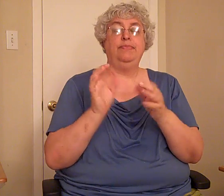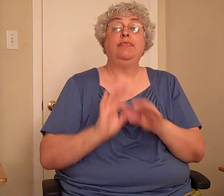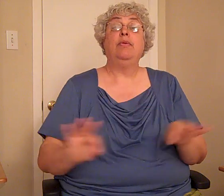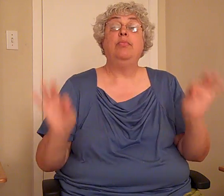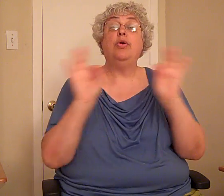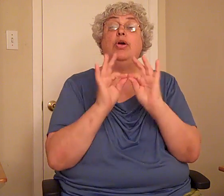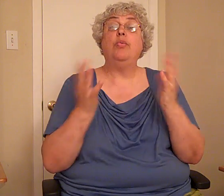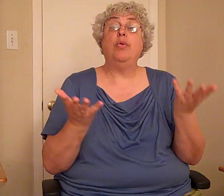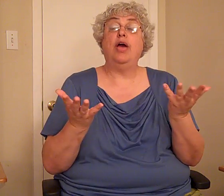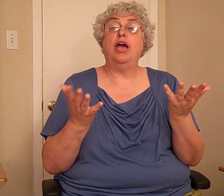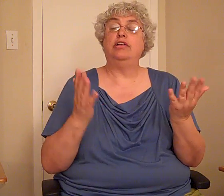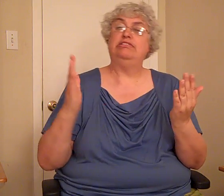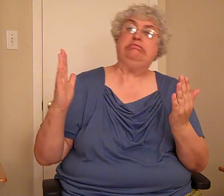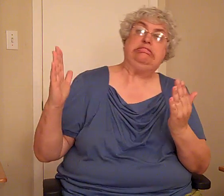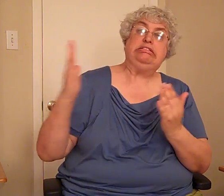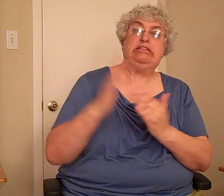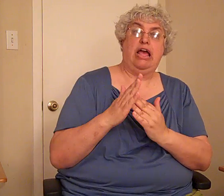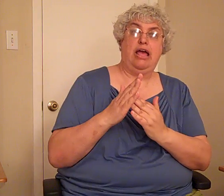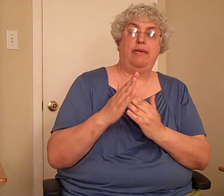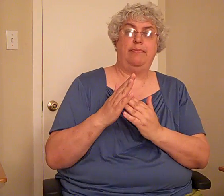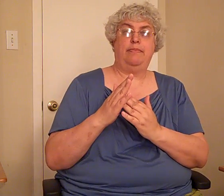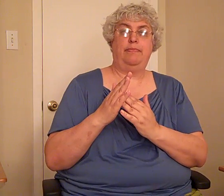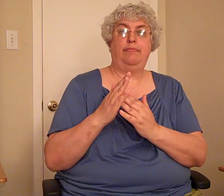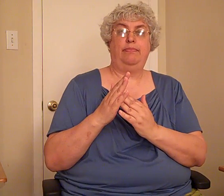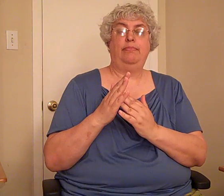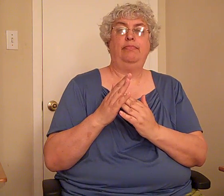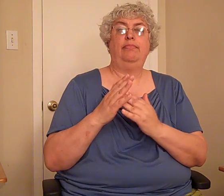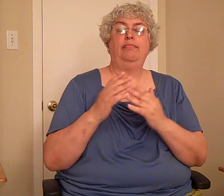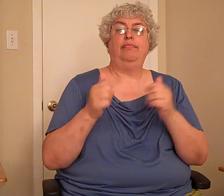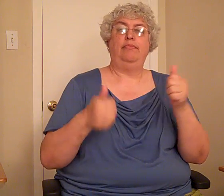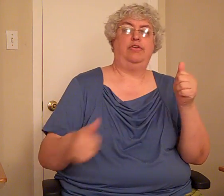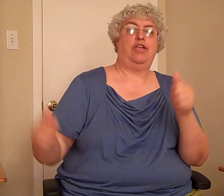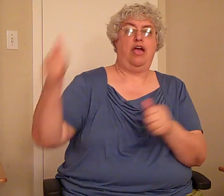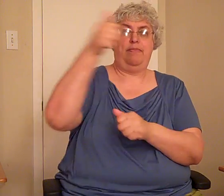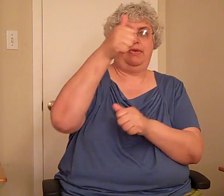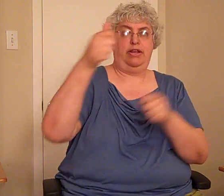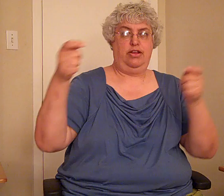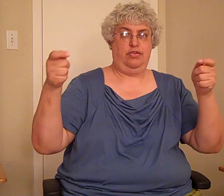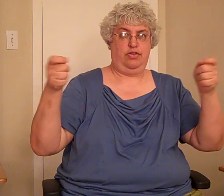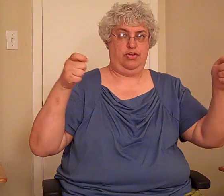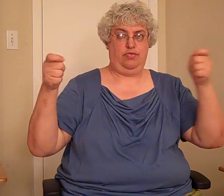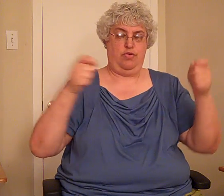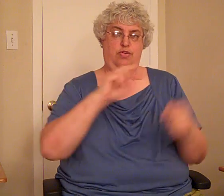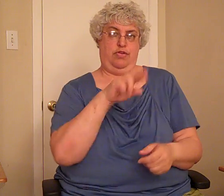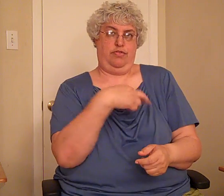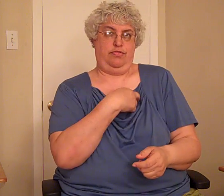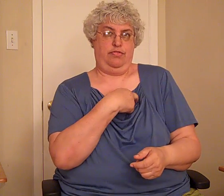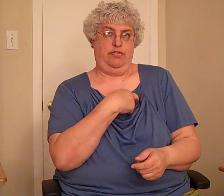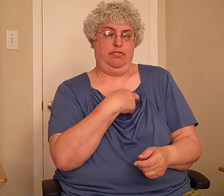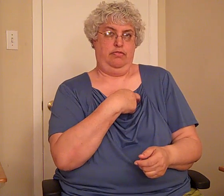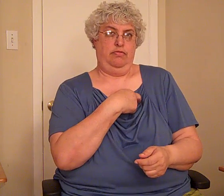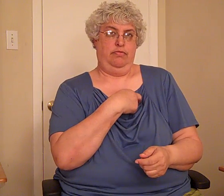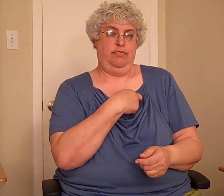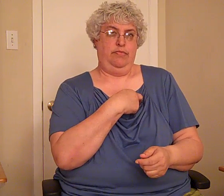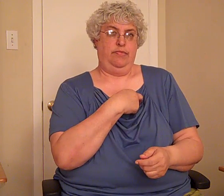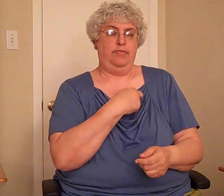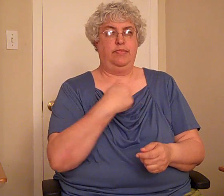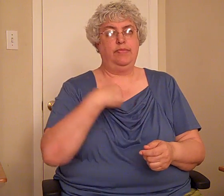good as you possibly can and put yourself into a dominant role in this particular arena. And I think probably most of